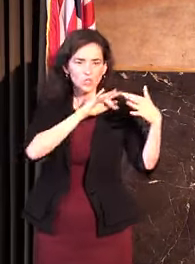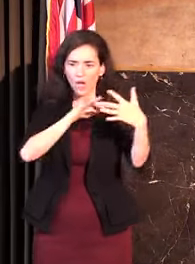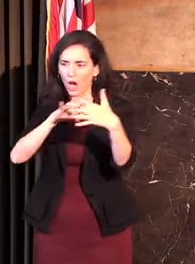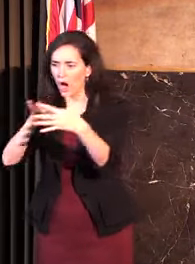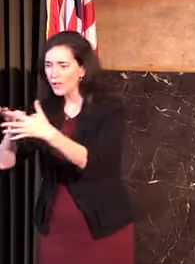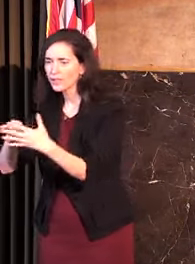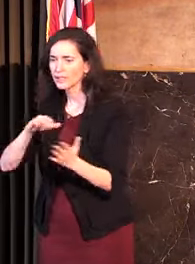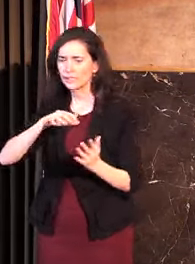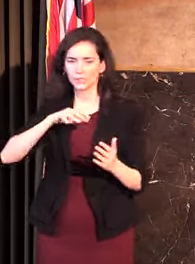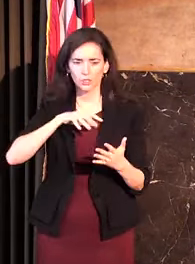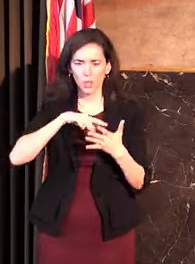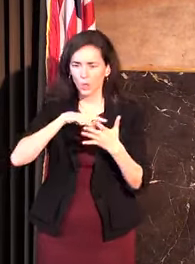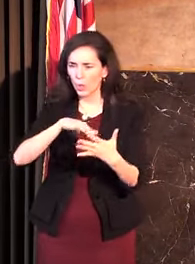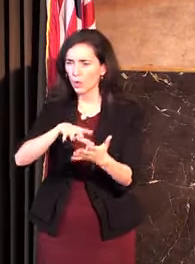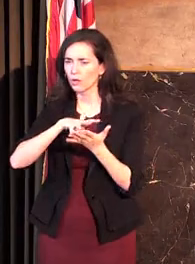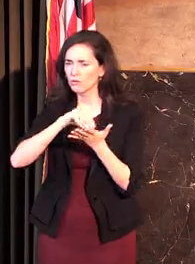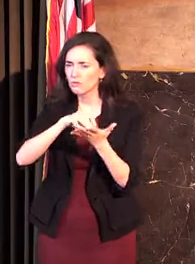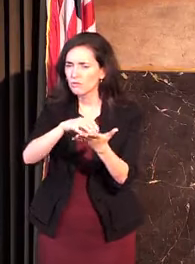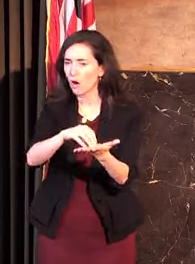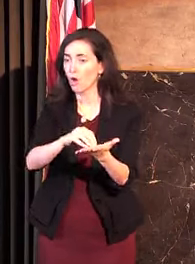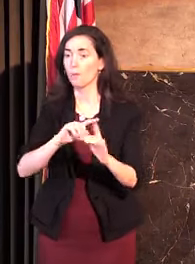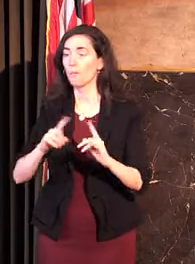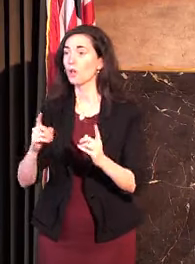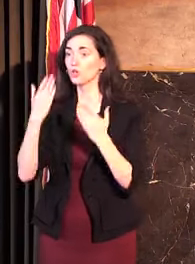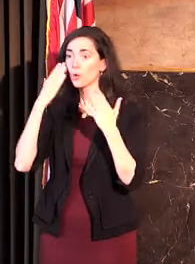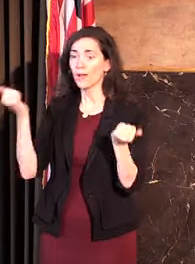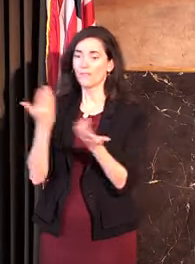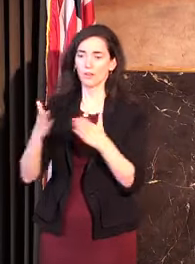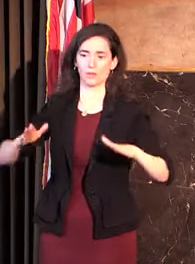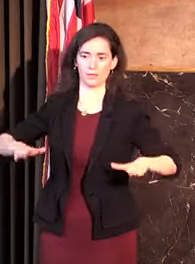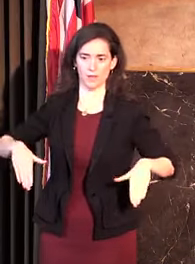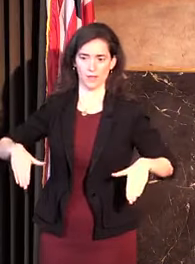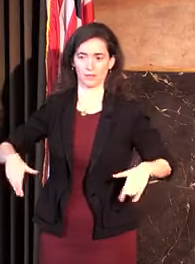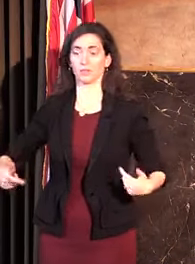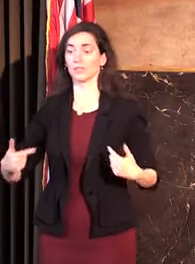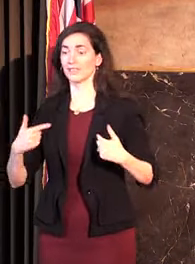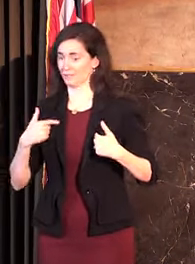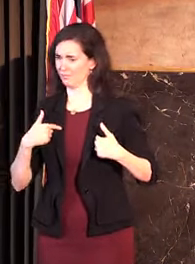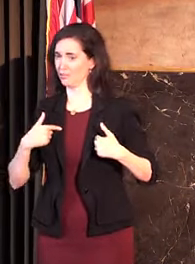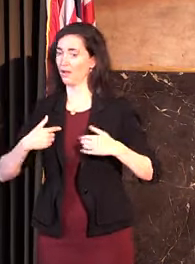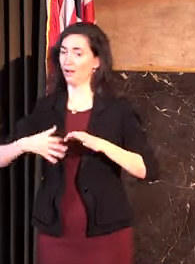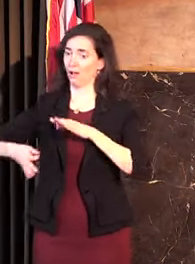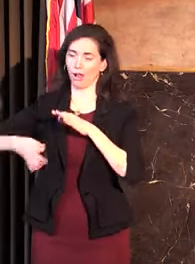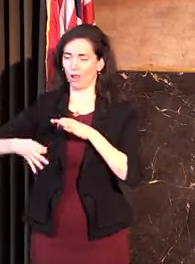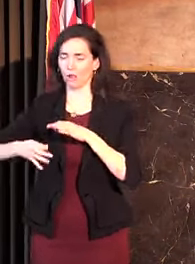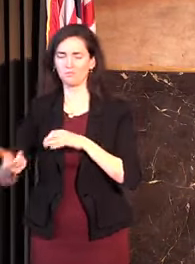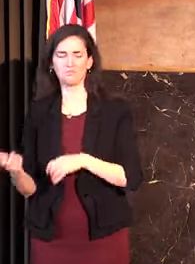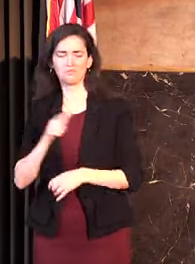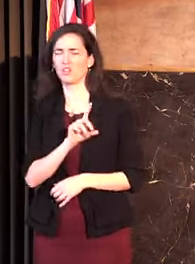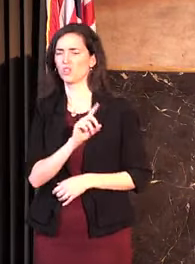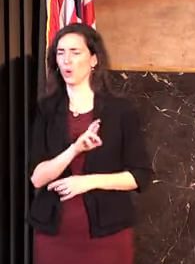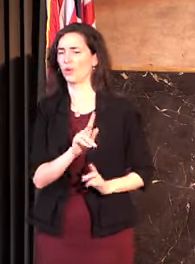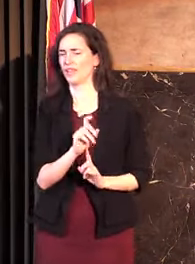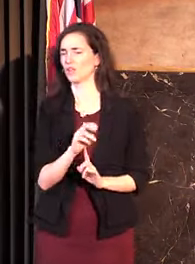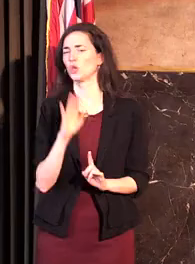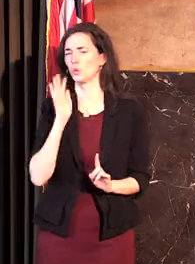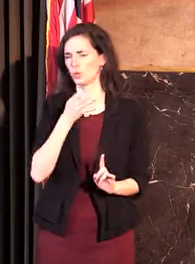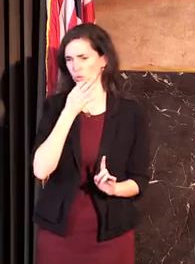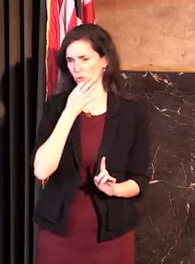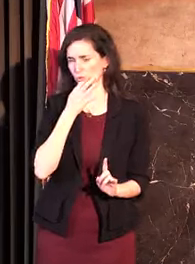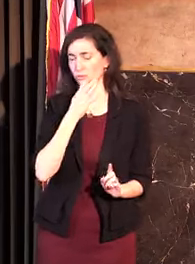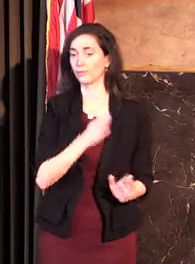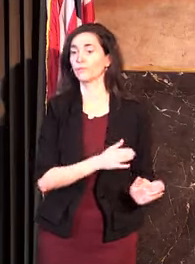And I'm really going to let Dr. Kanner get into more of that in just a moment. I do want you to know that LDH